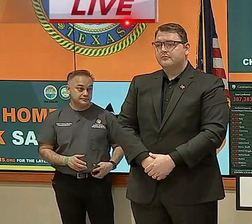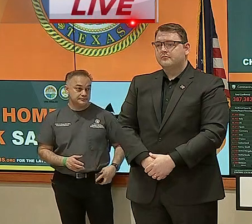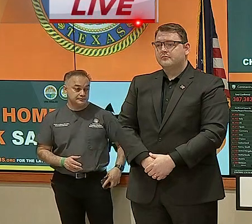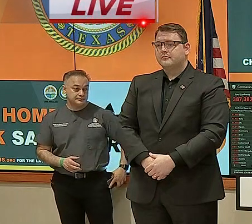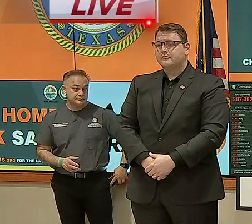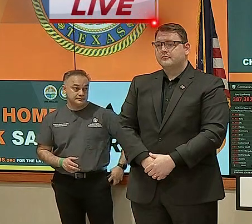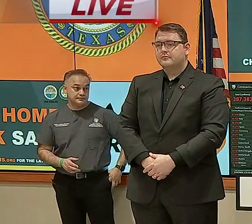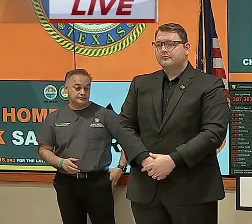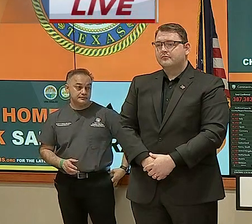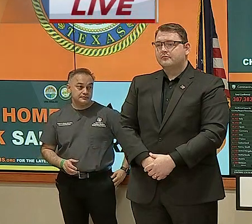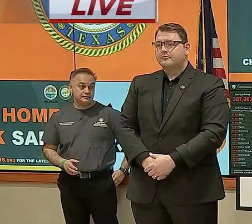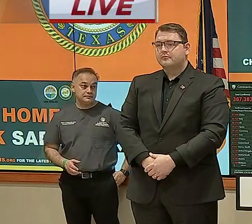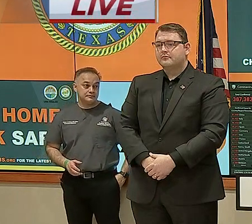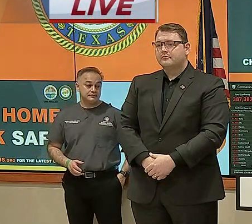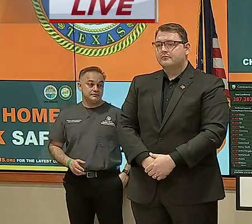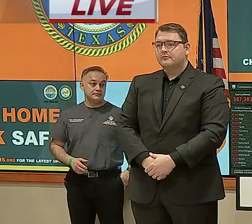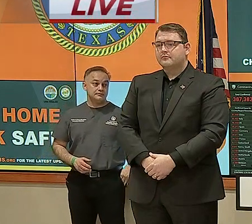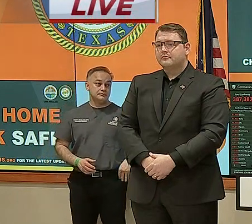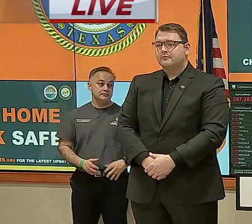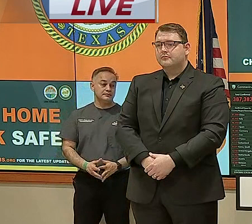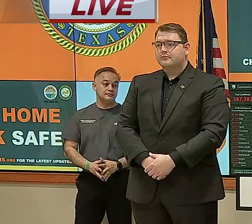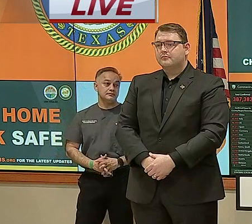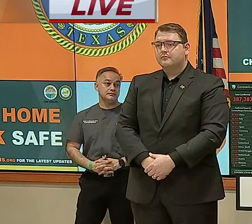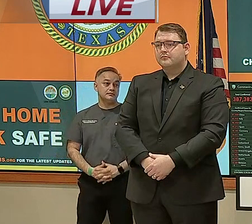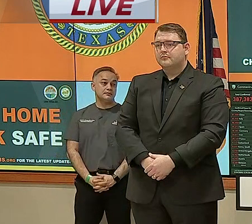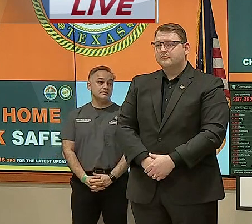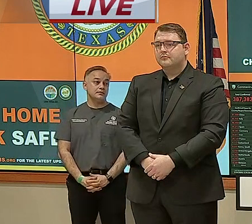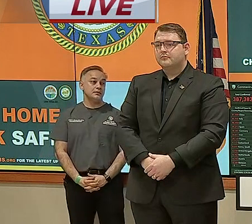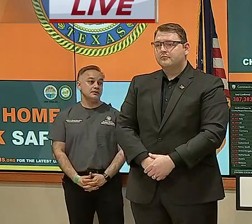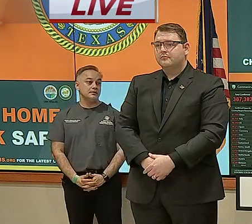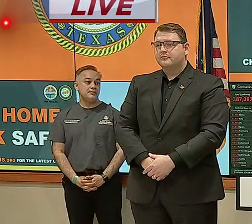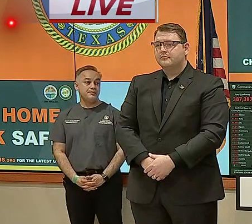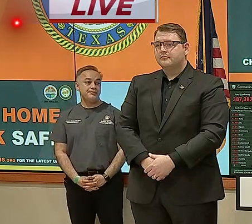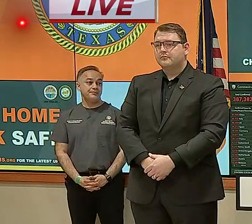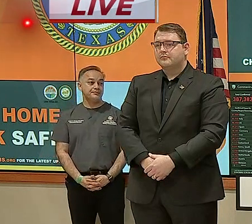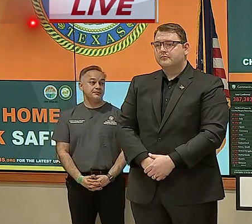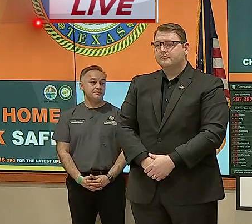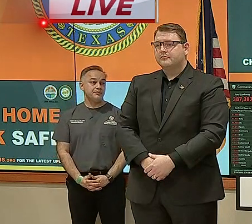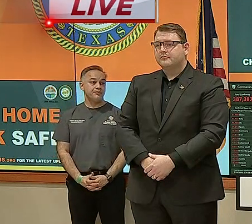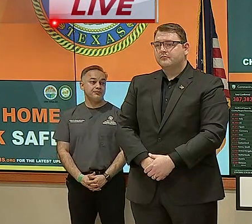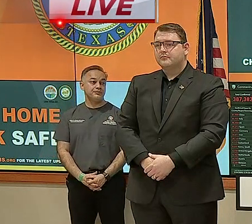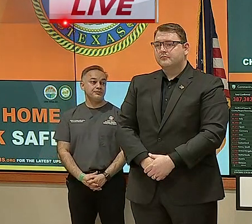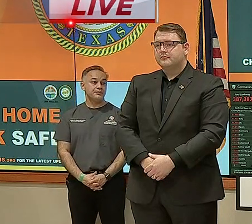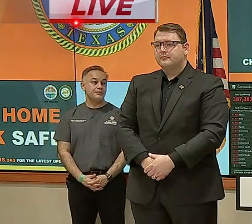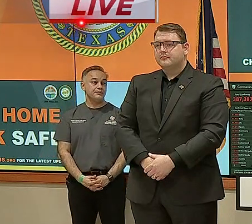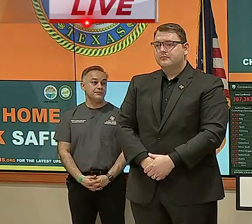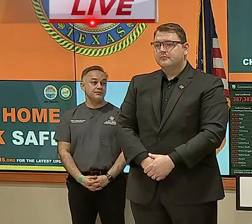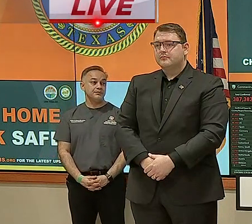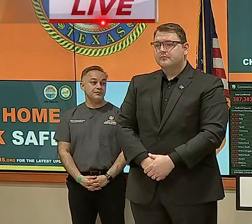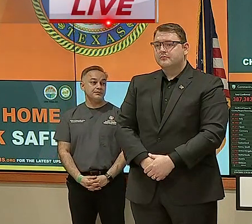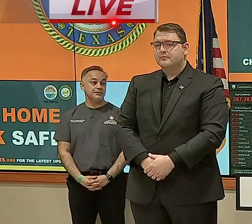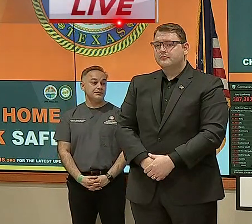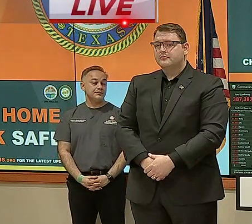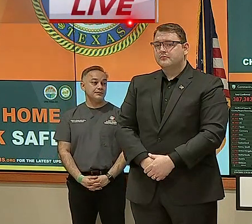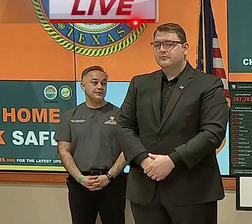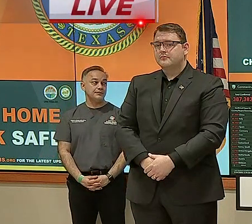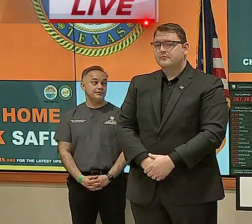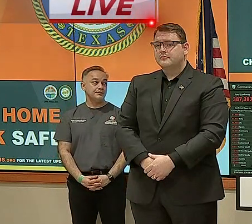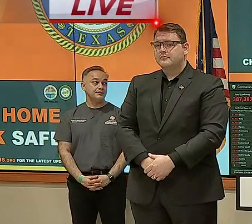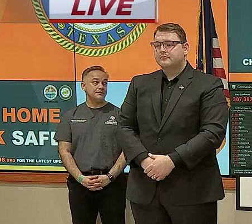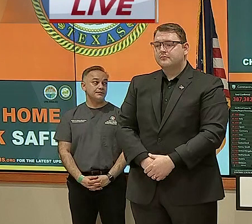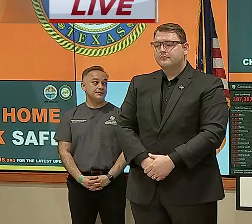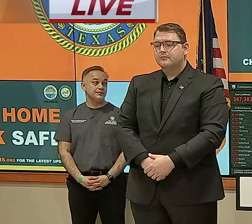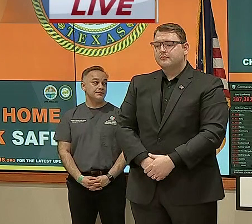this was kind of a hard decision to come to, saying that they spoke with healthcare officials, several